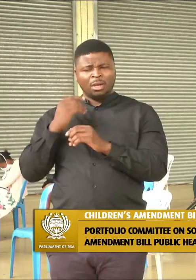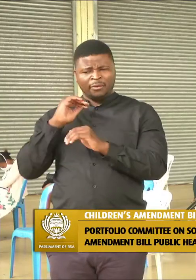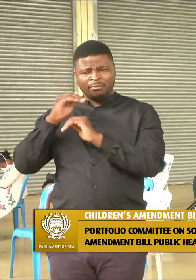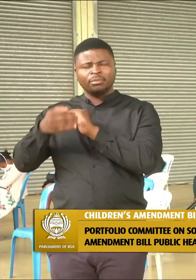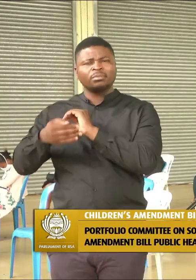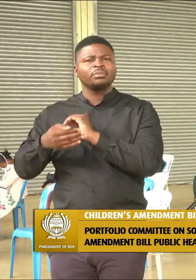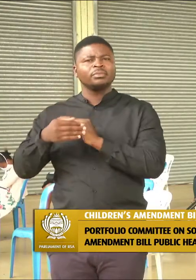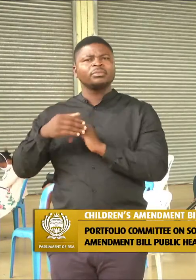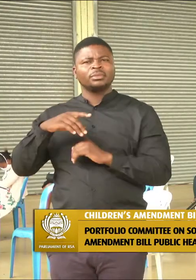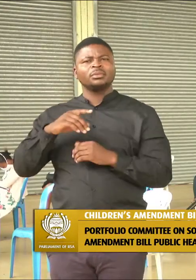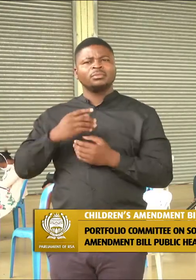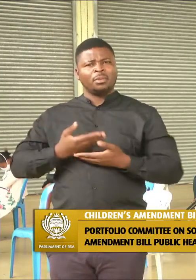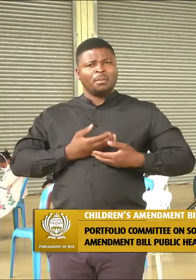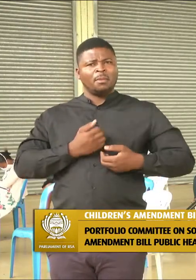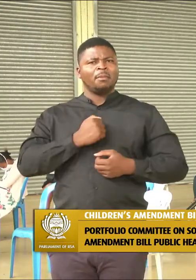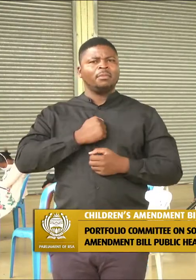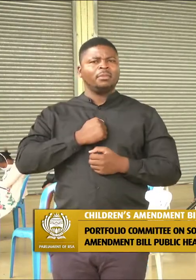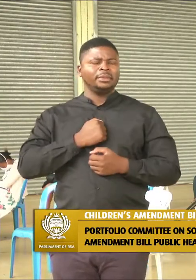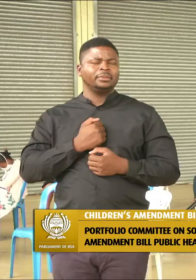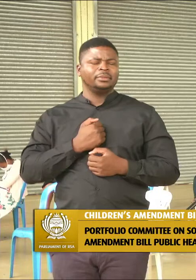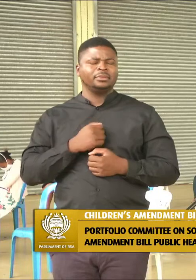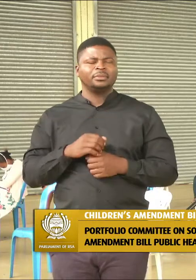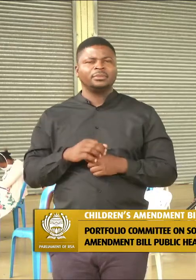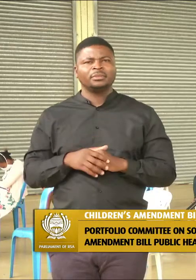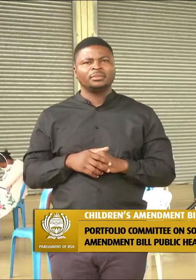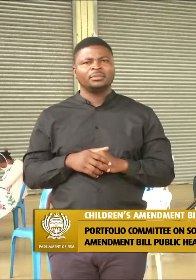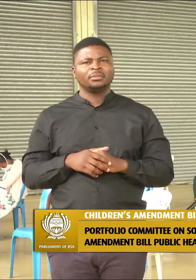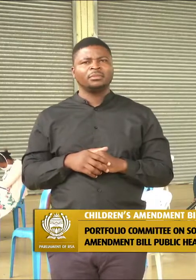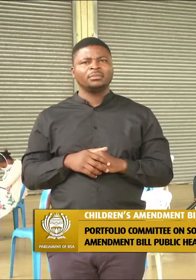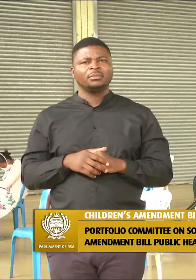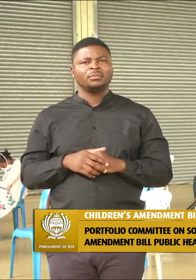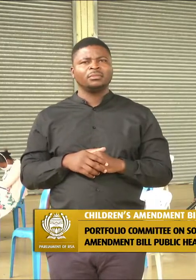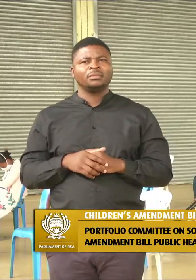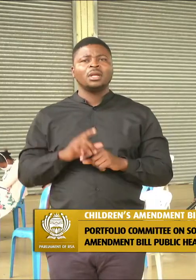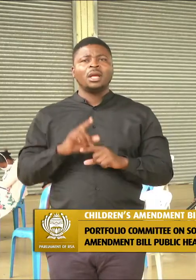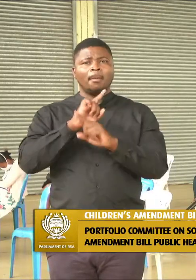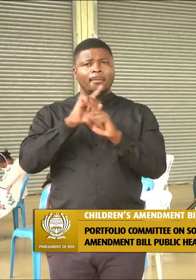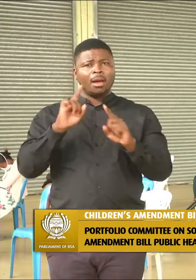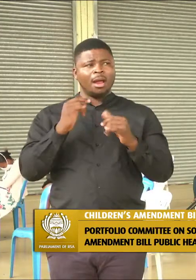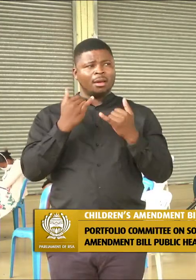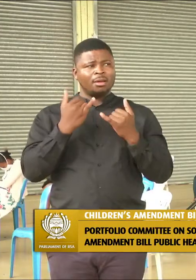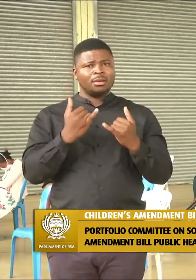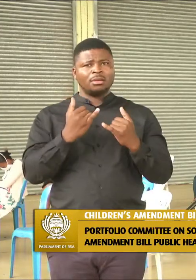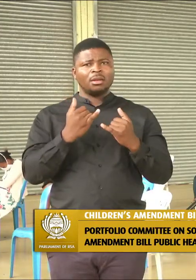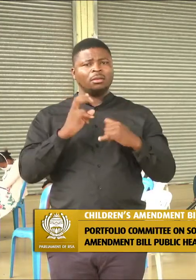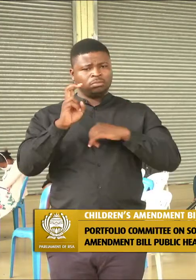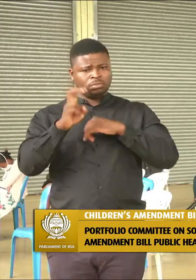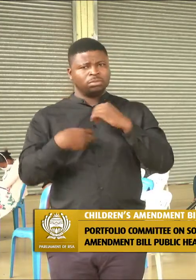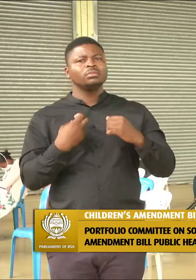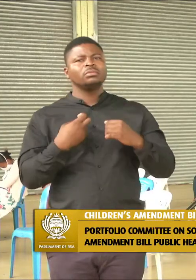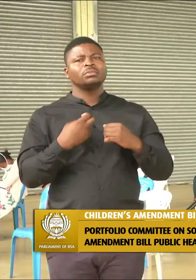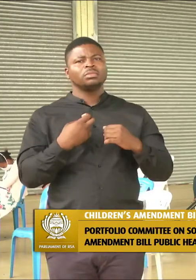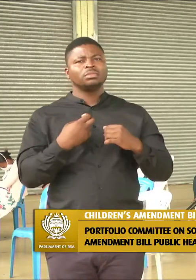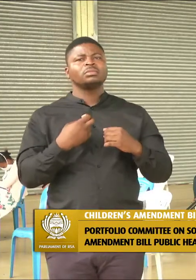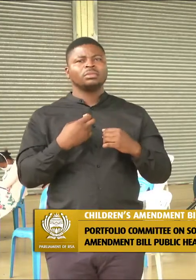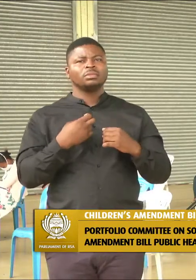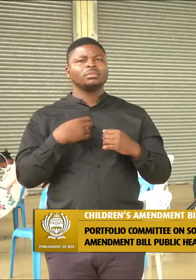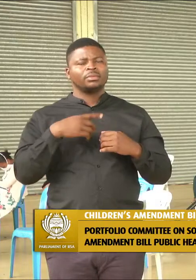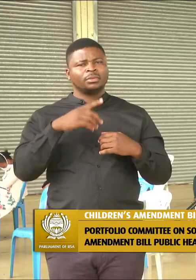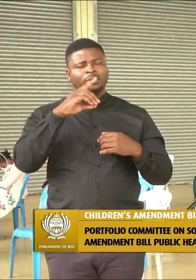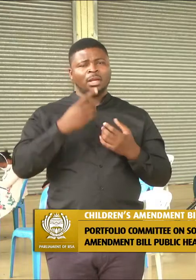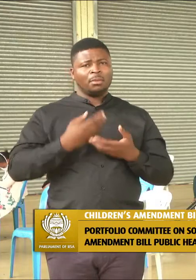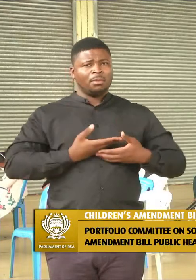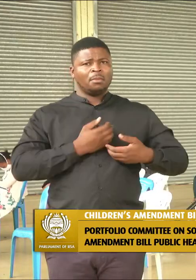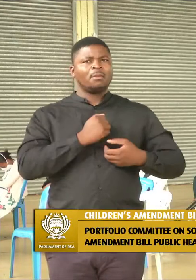ongayifela ngokoqobo ingane yakhe but have been robbed of even sufficient contact with her. kodwa